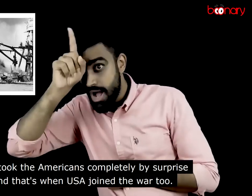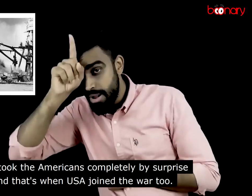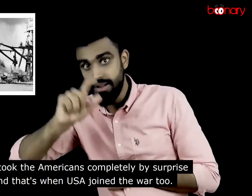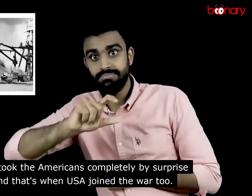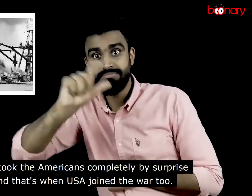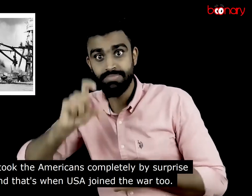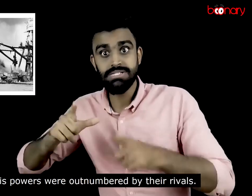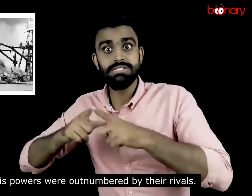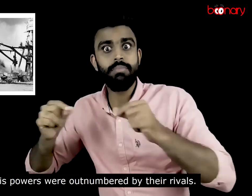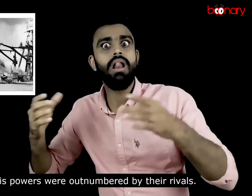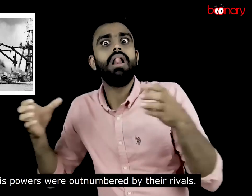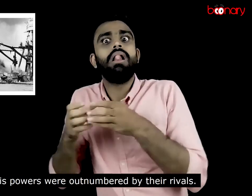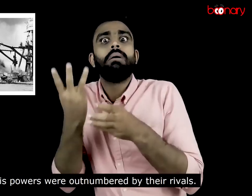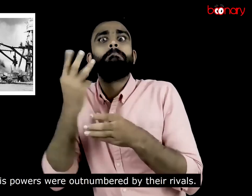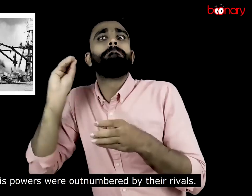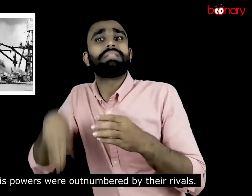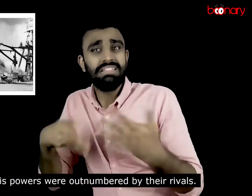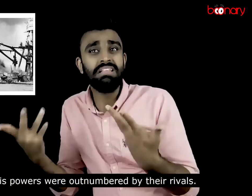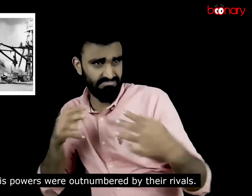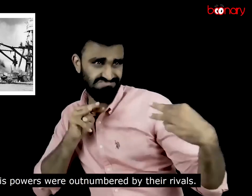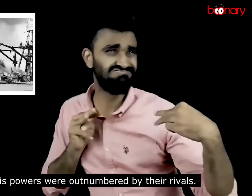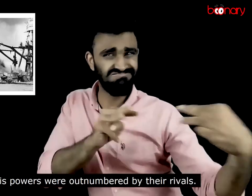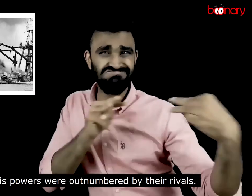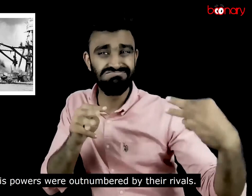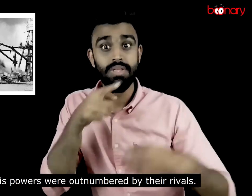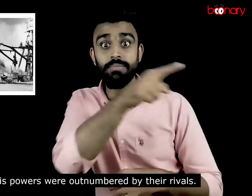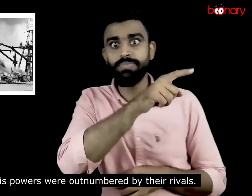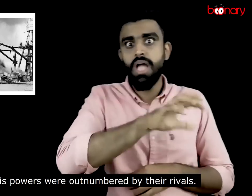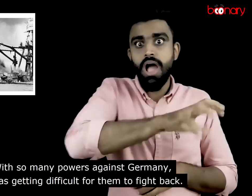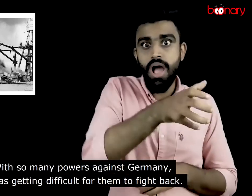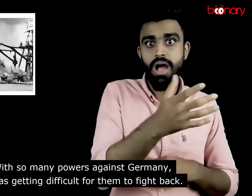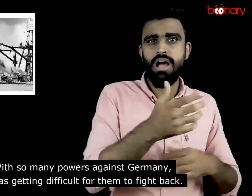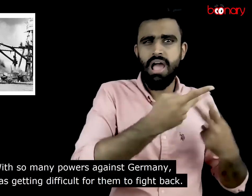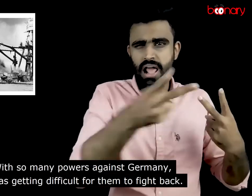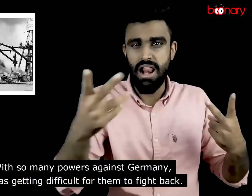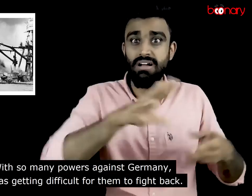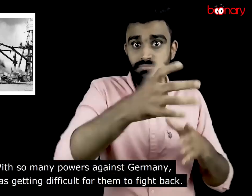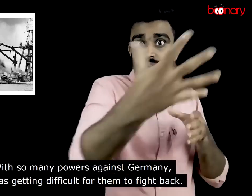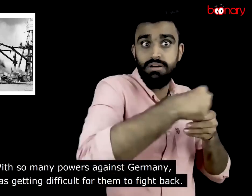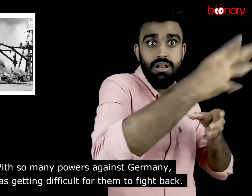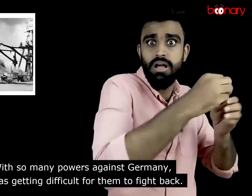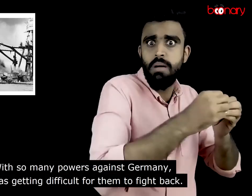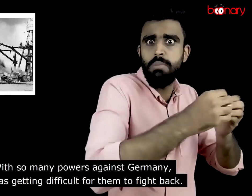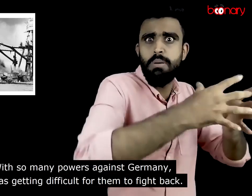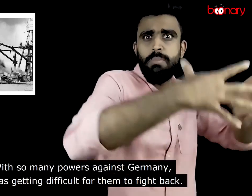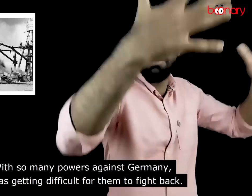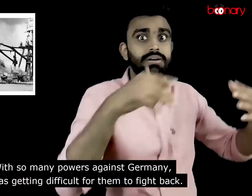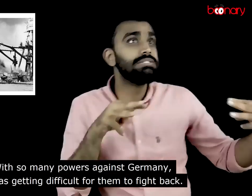war too. The Axis powers were outnumbered by their rivals. With so many powers against Germany, it was